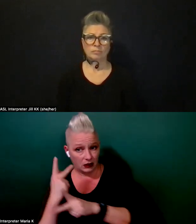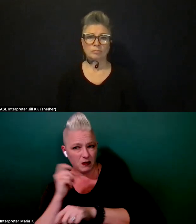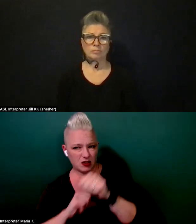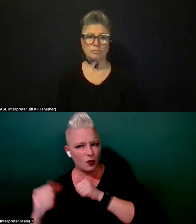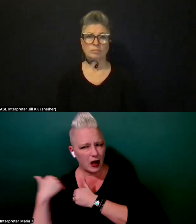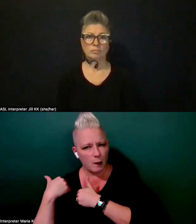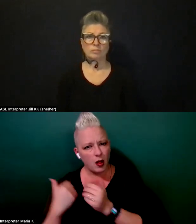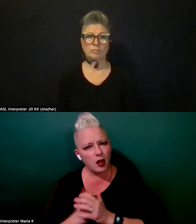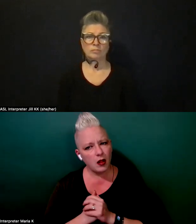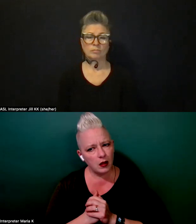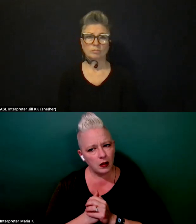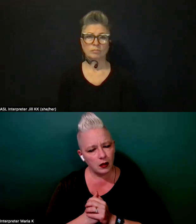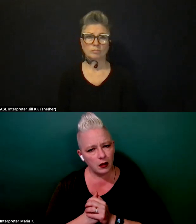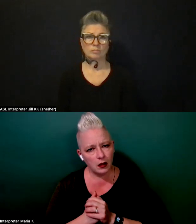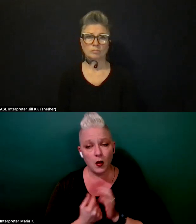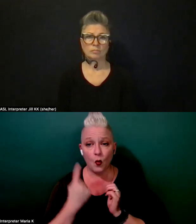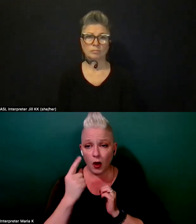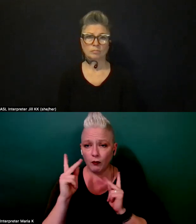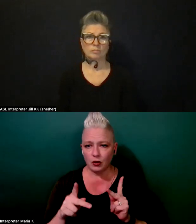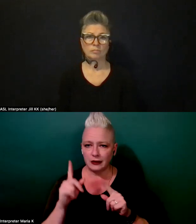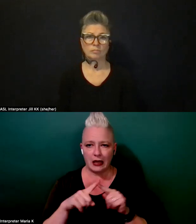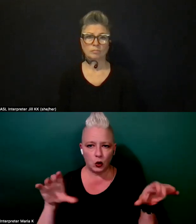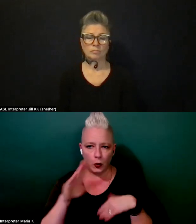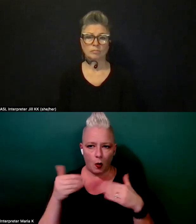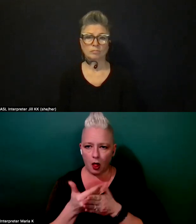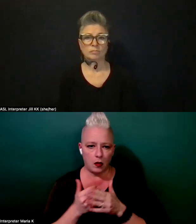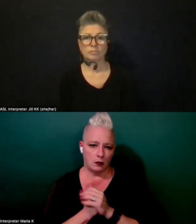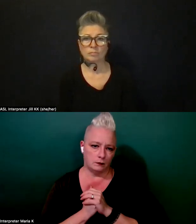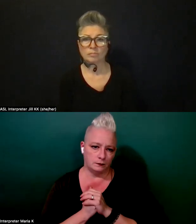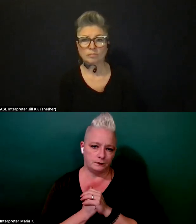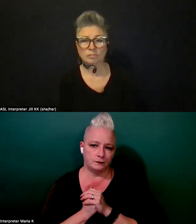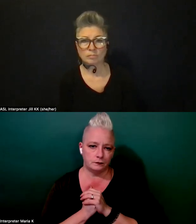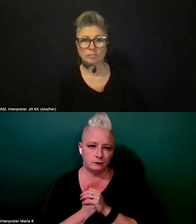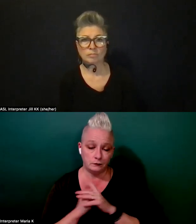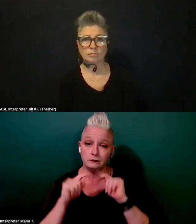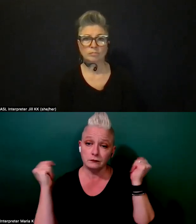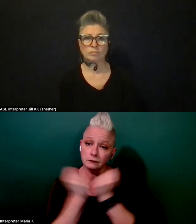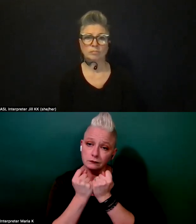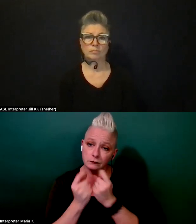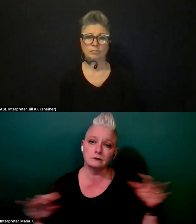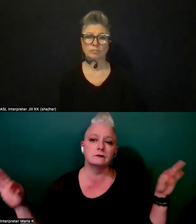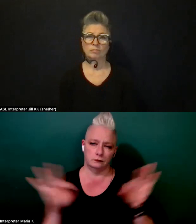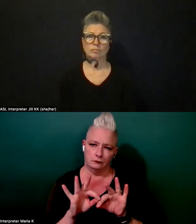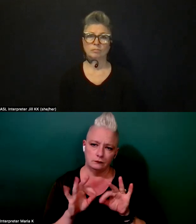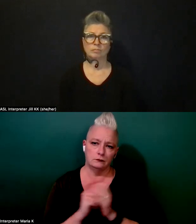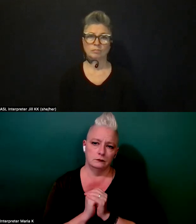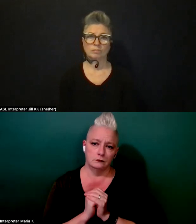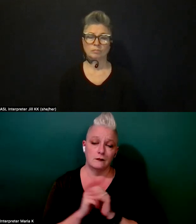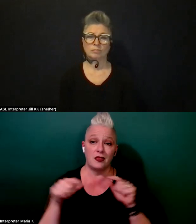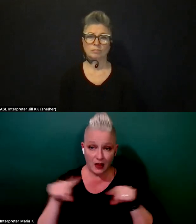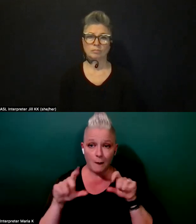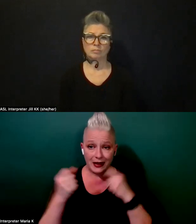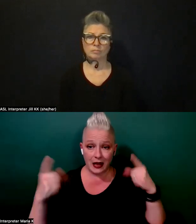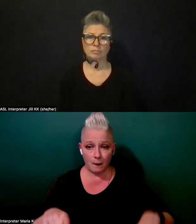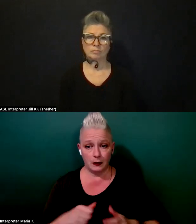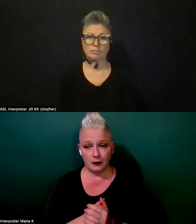it's one person can only do so many things. So the team is really important and they make it all happen. And I